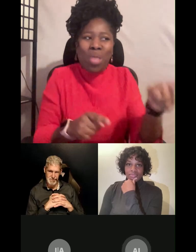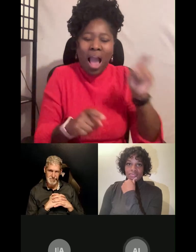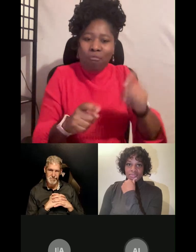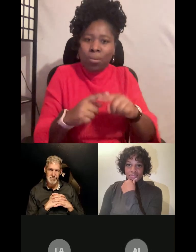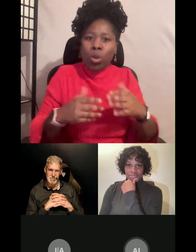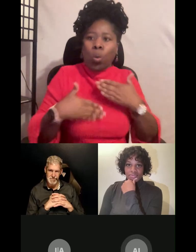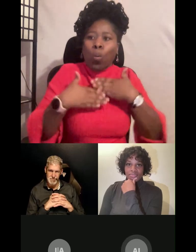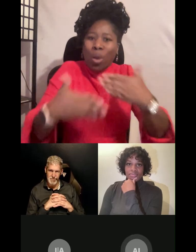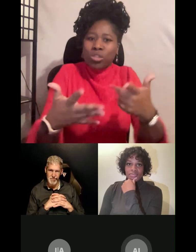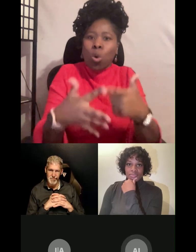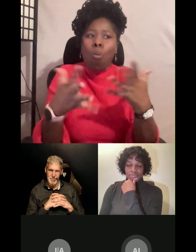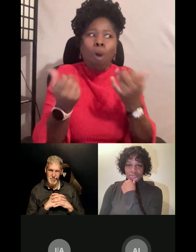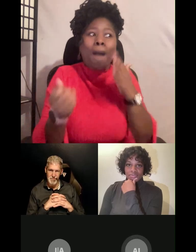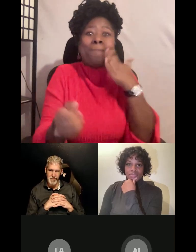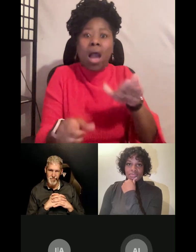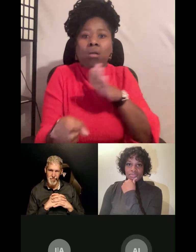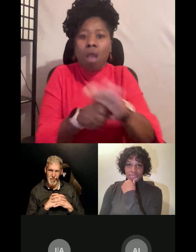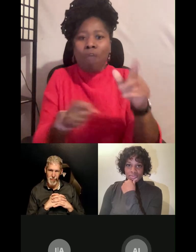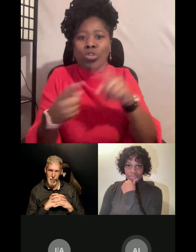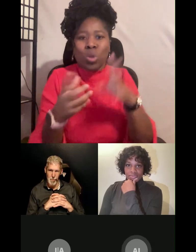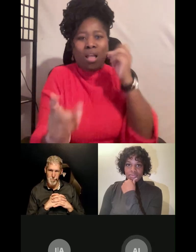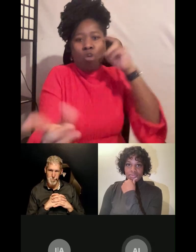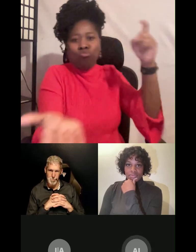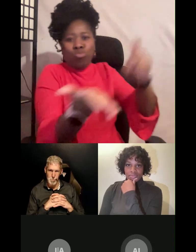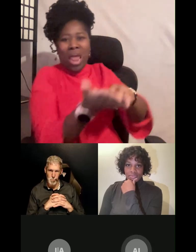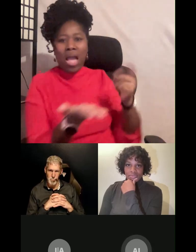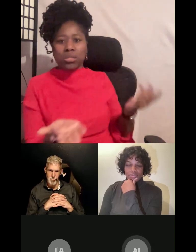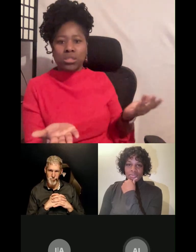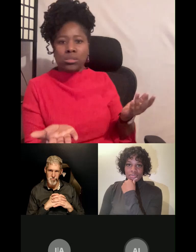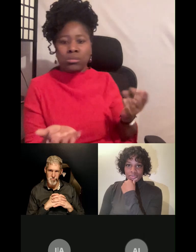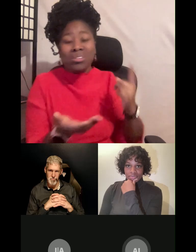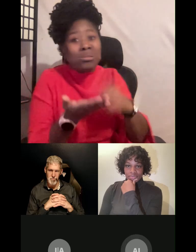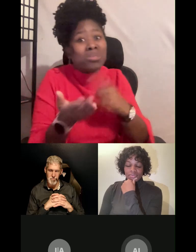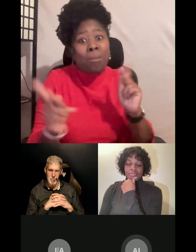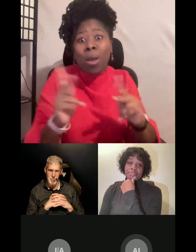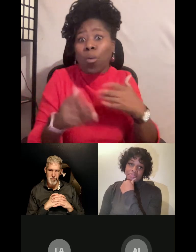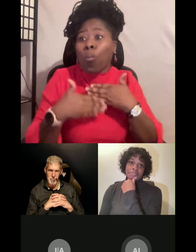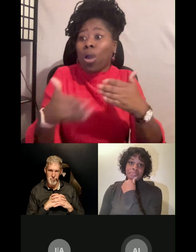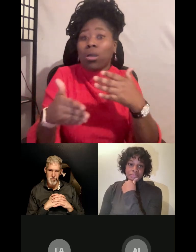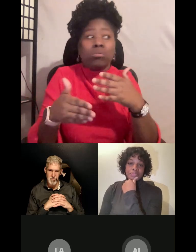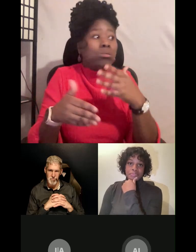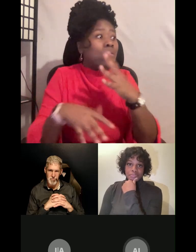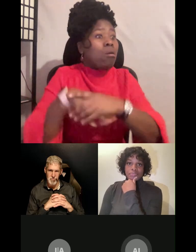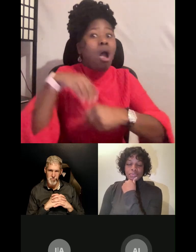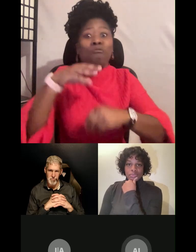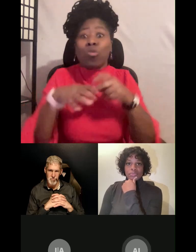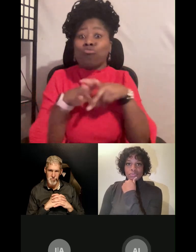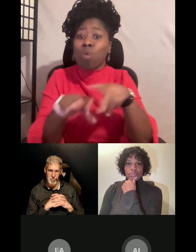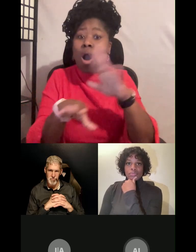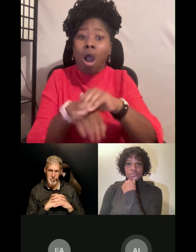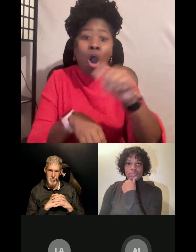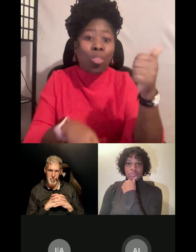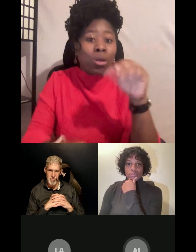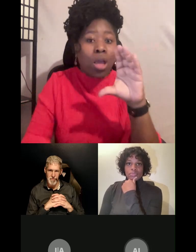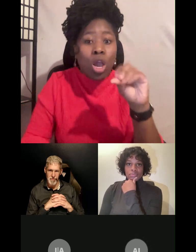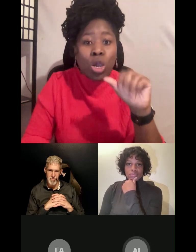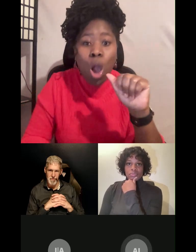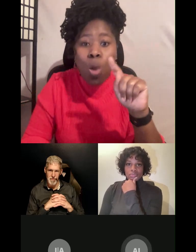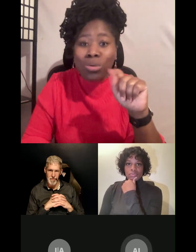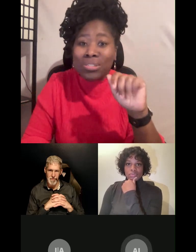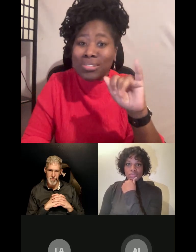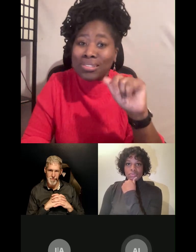on. You know, you can go right on in, but you also have to be willing. You have to recognize